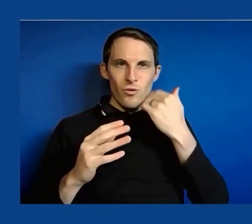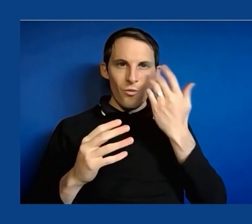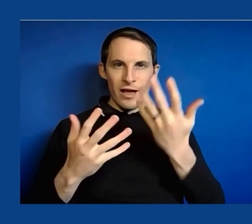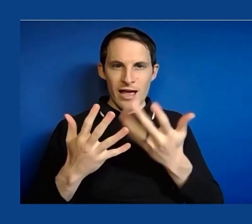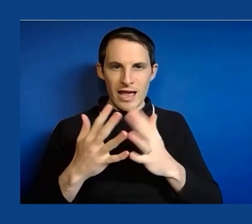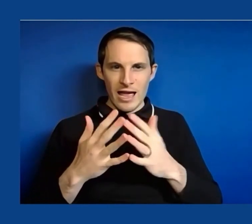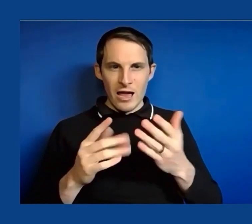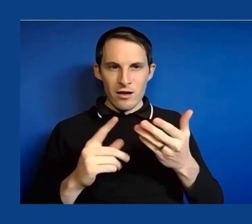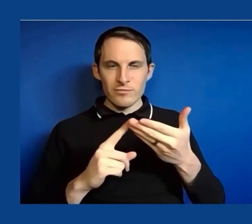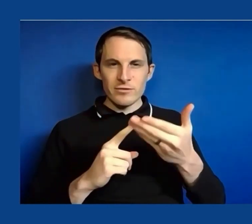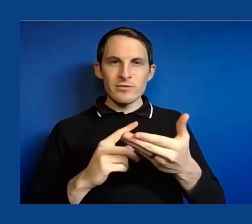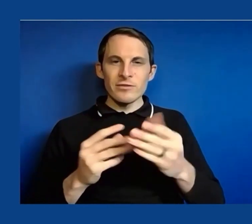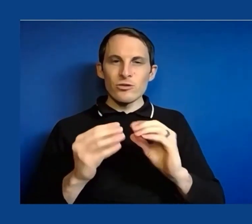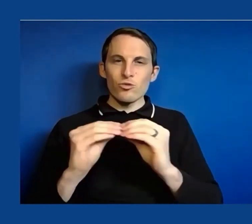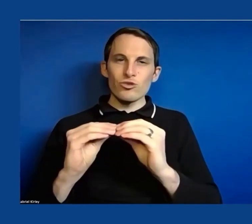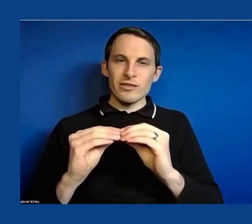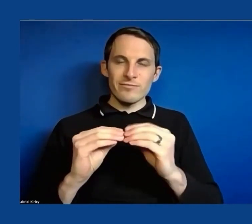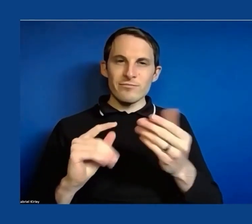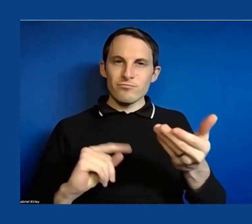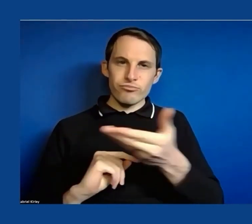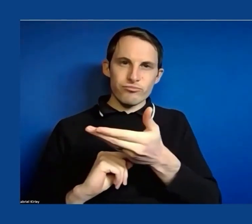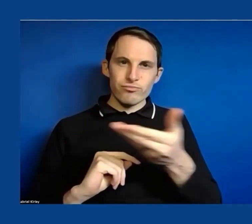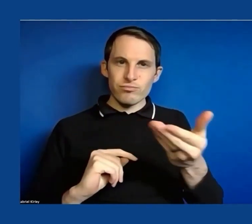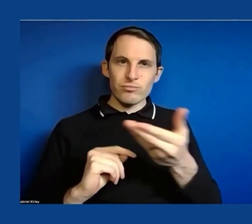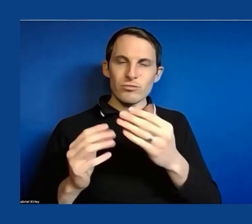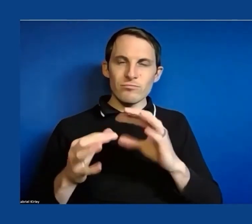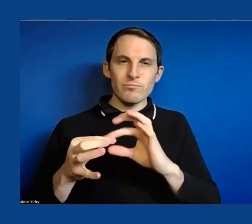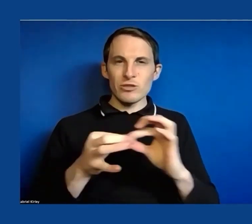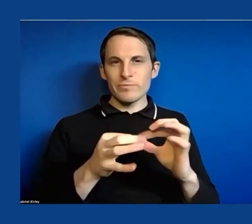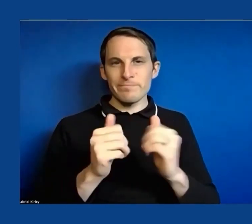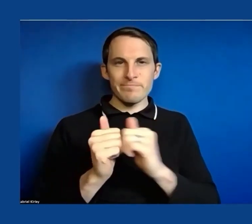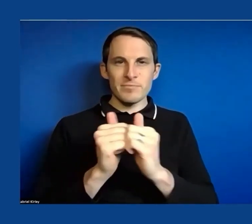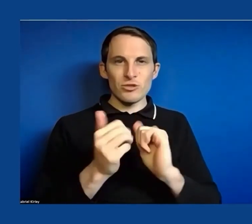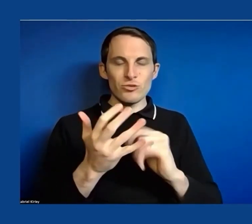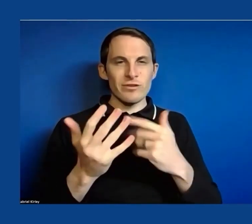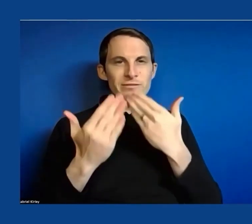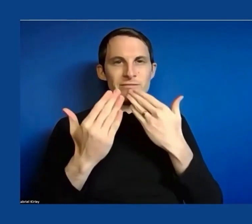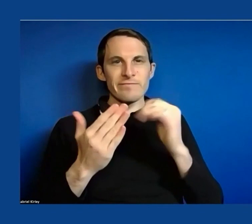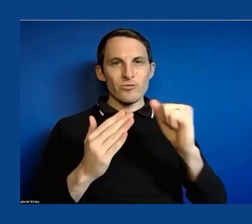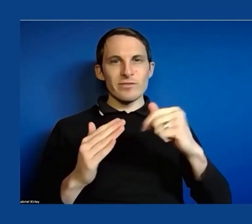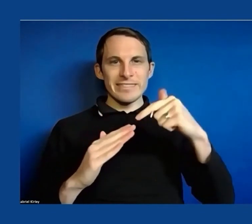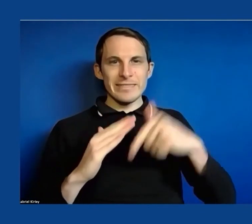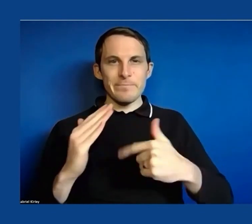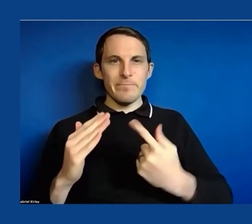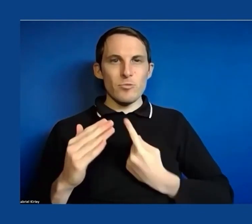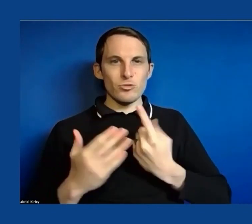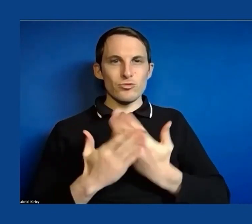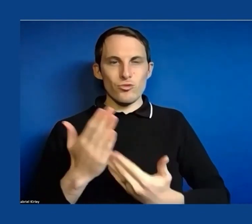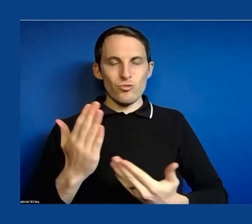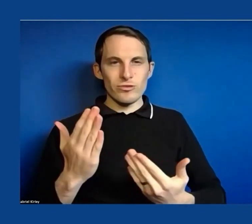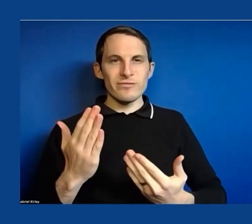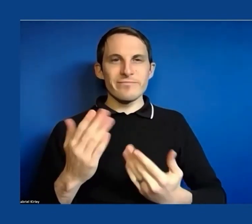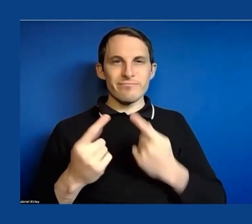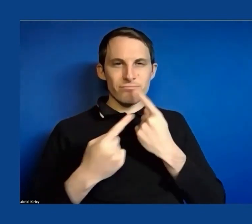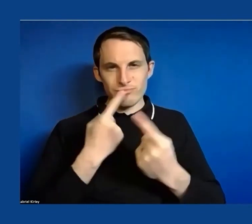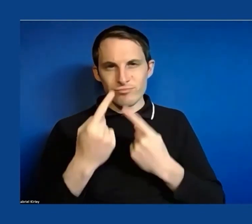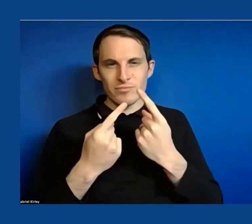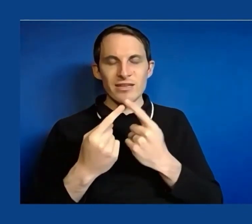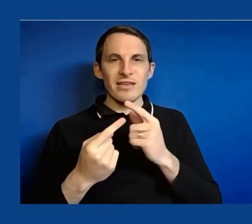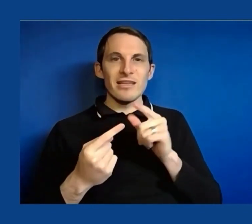reciprocal manner. So I think that, you know, thank you very much for your deeply personal story, and I think that's exactly what we